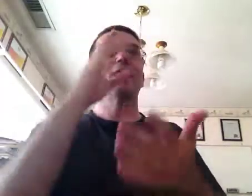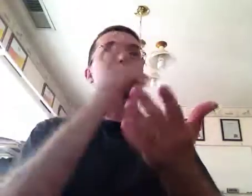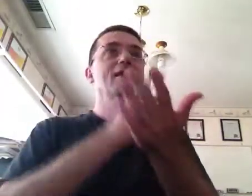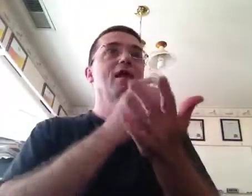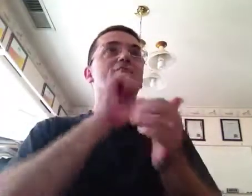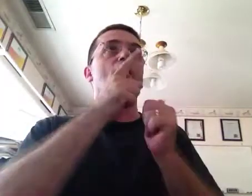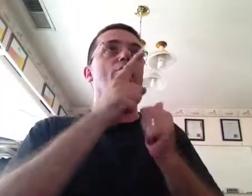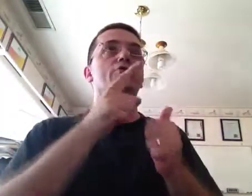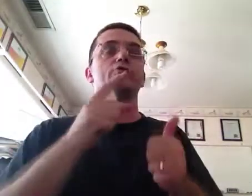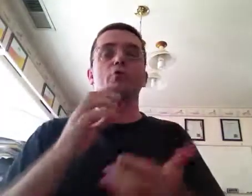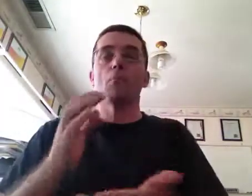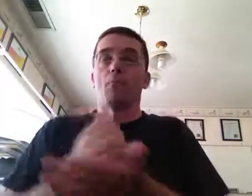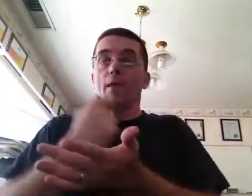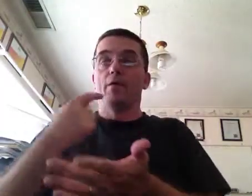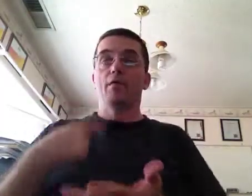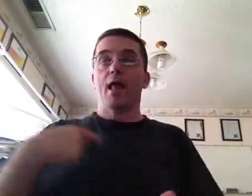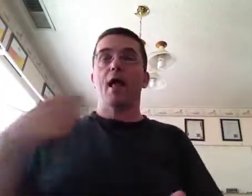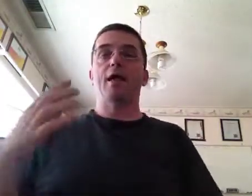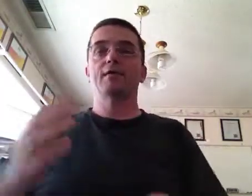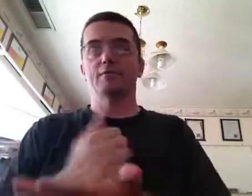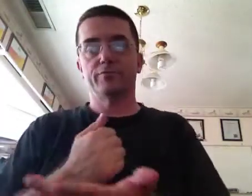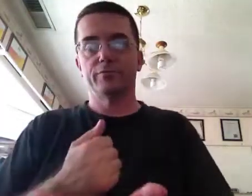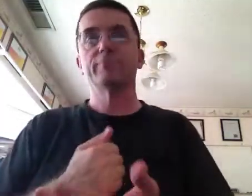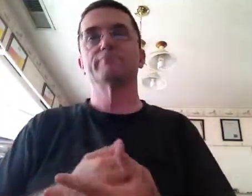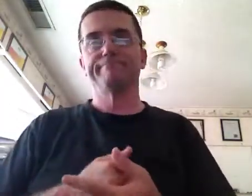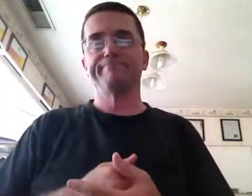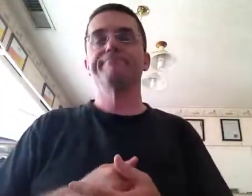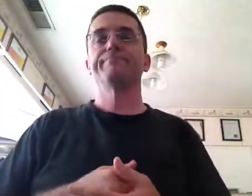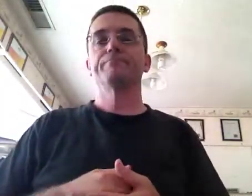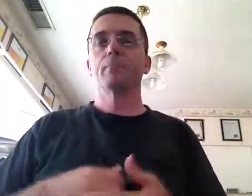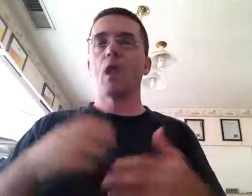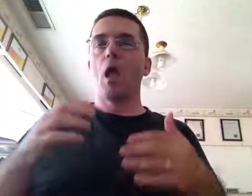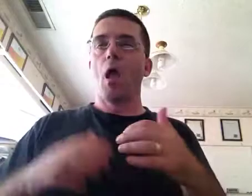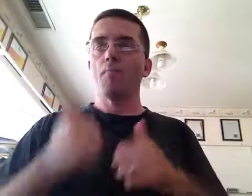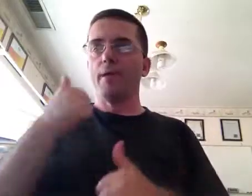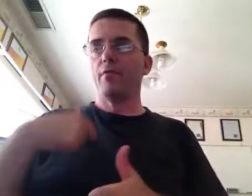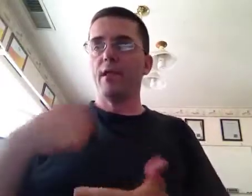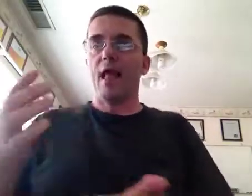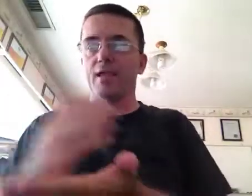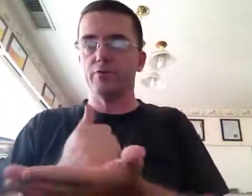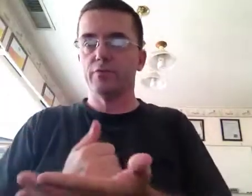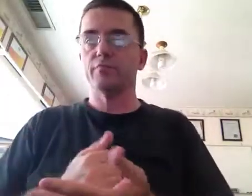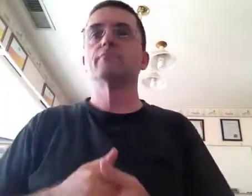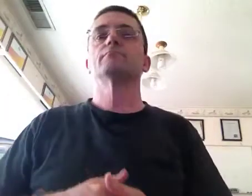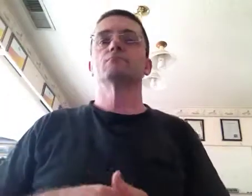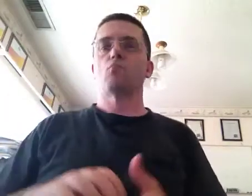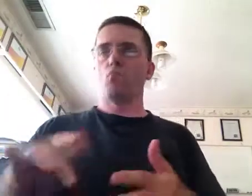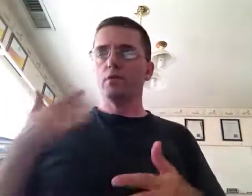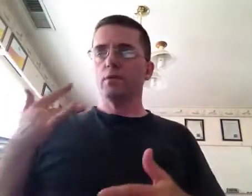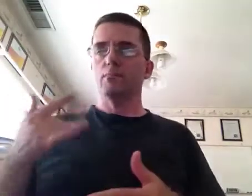Not too much. I've got a quick question. I'll give you some background about me real quick. I'm 27. I